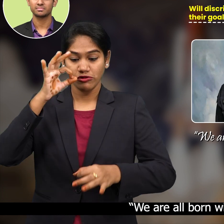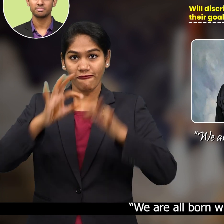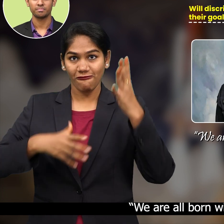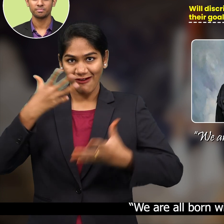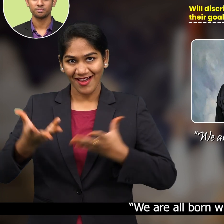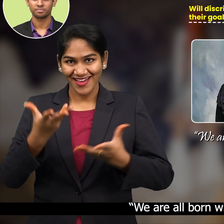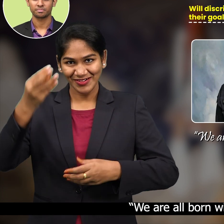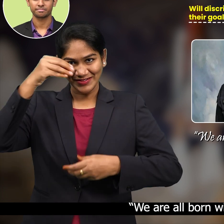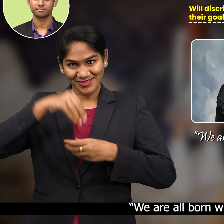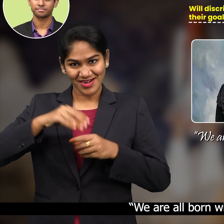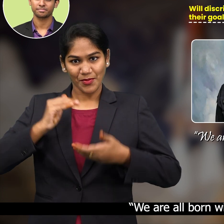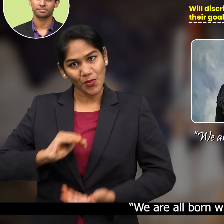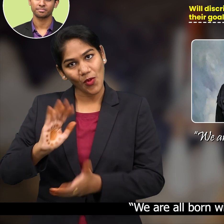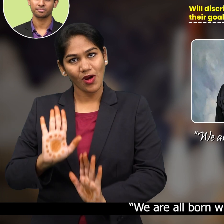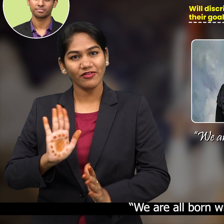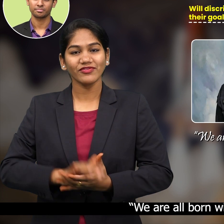us.